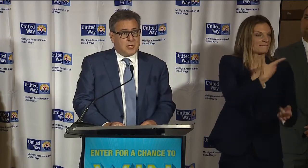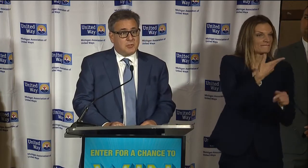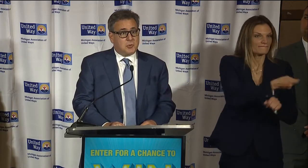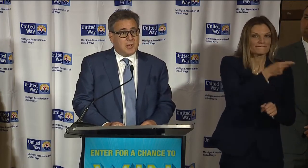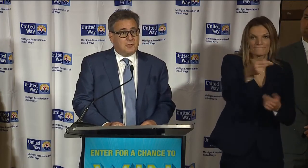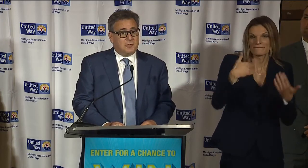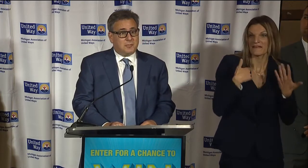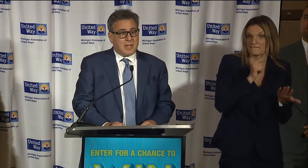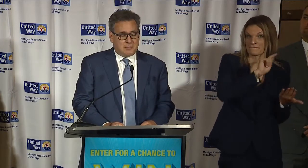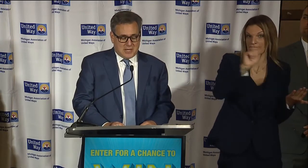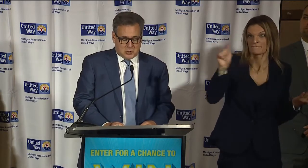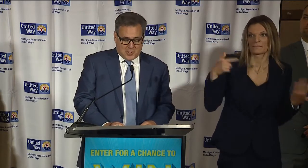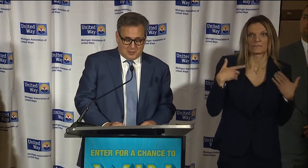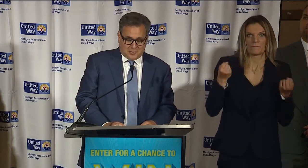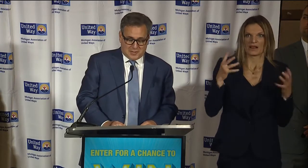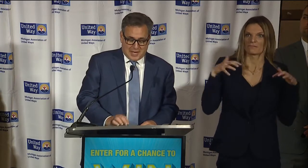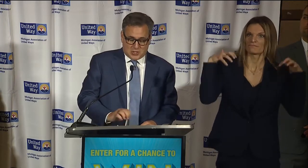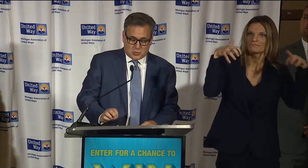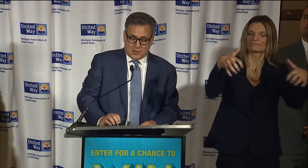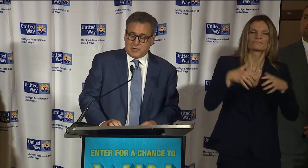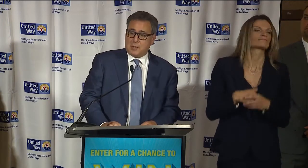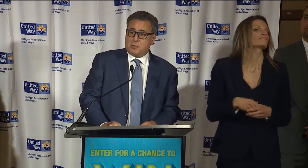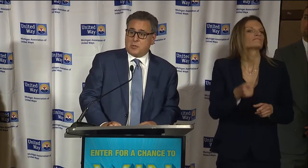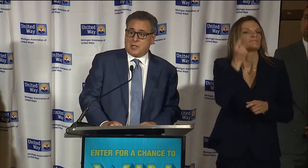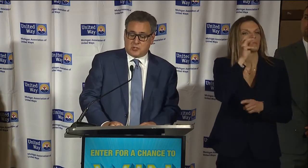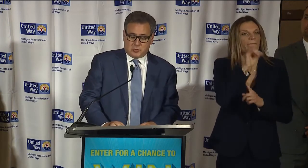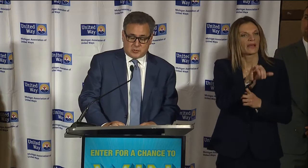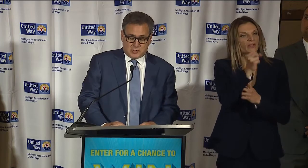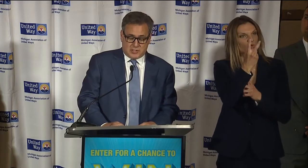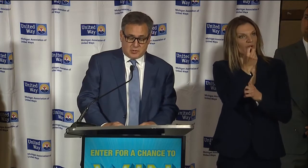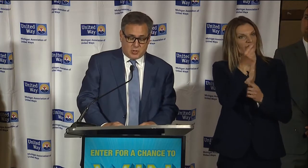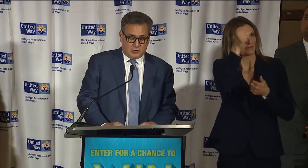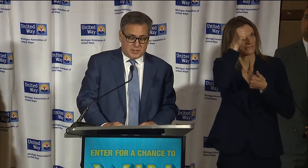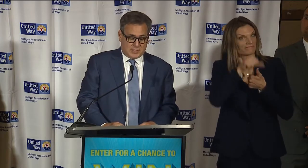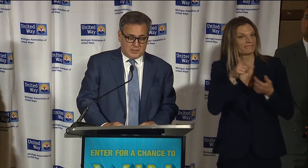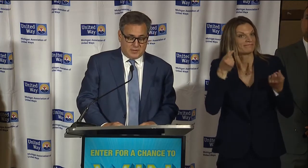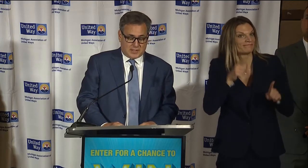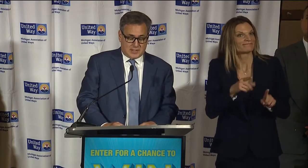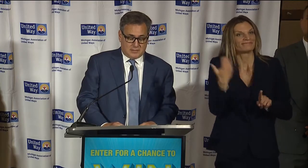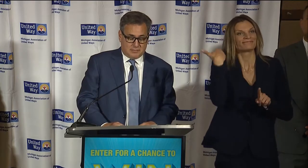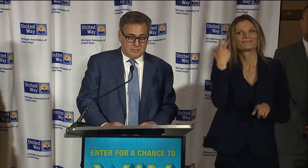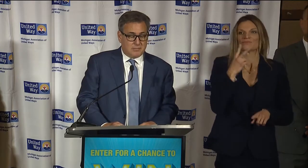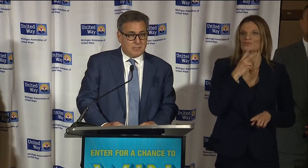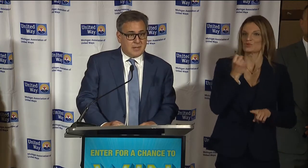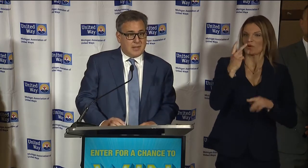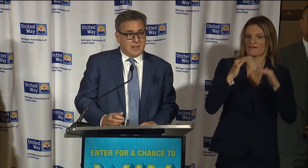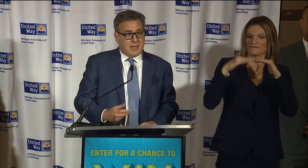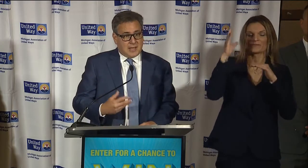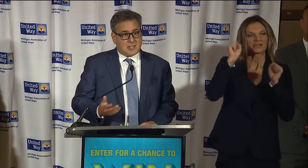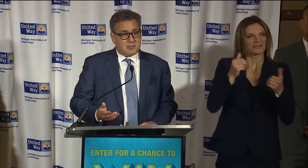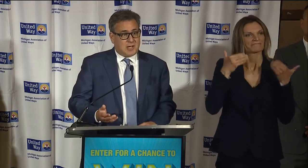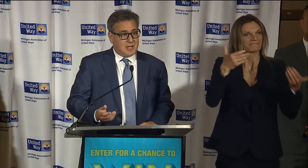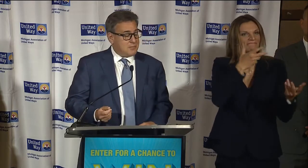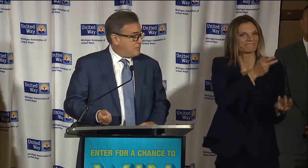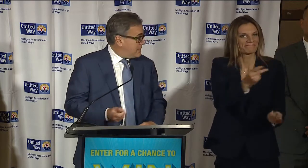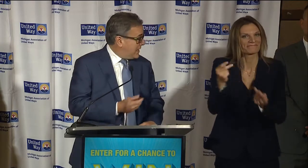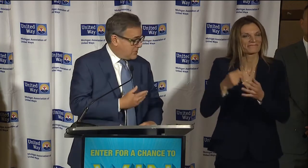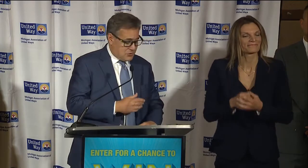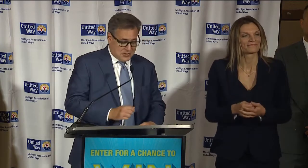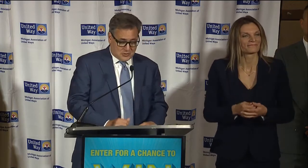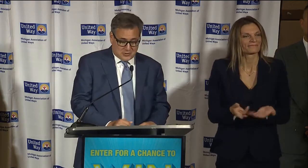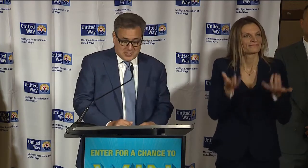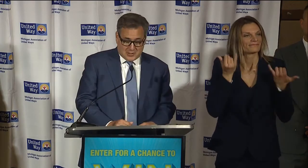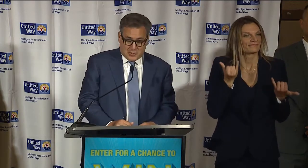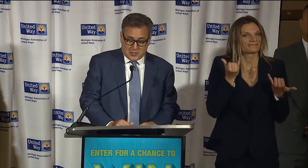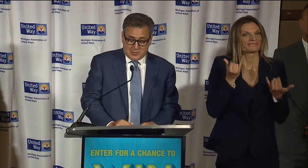And 12 and 12, on May 12th, age 12 and up, we're eligible to receive the COVID-19 vaccine. And as of today,